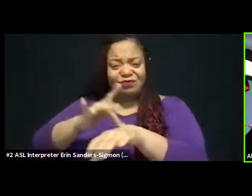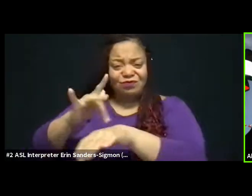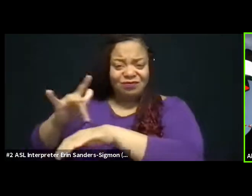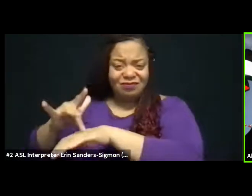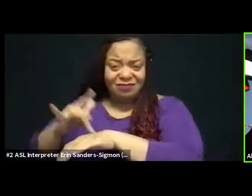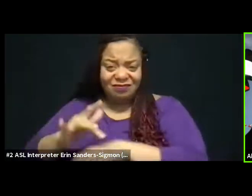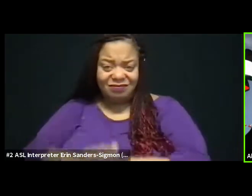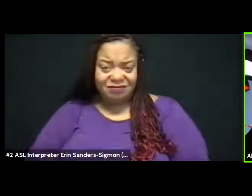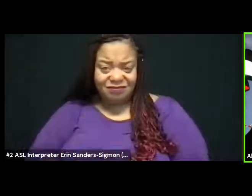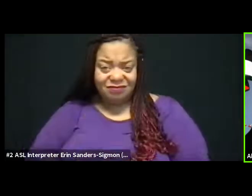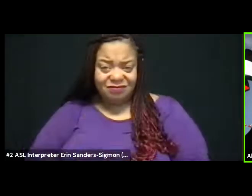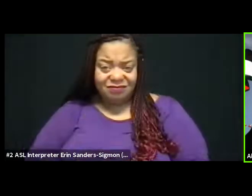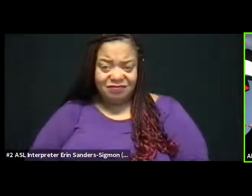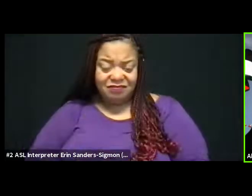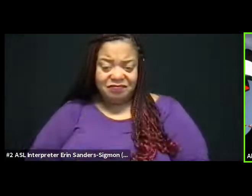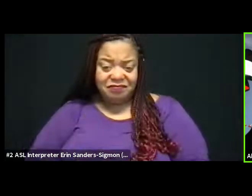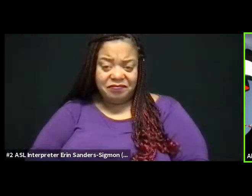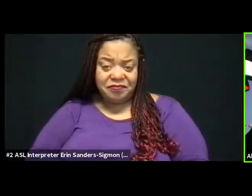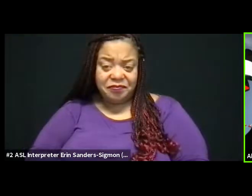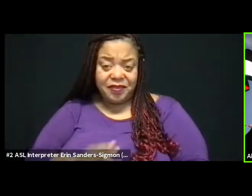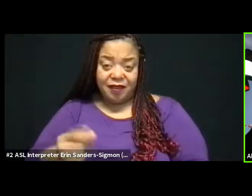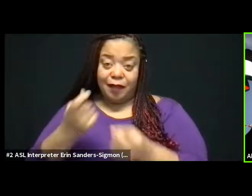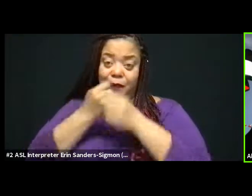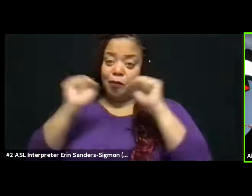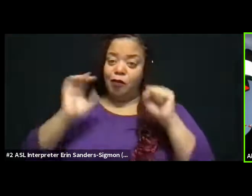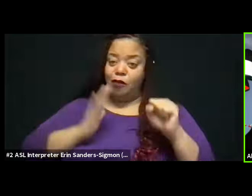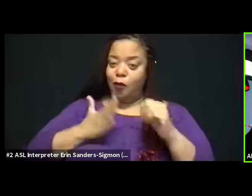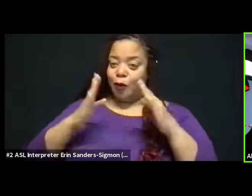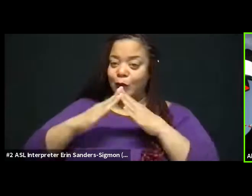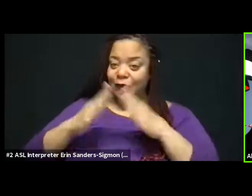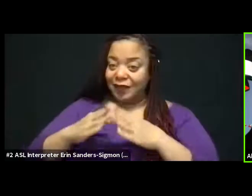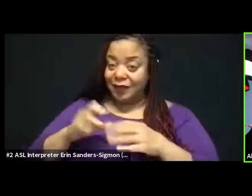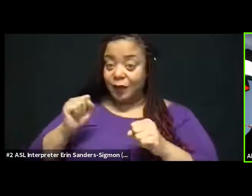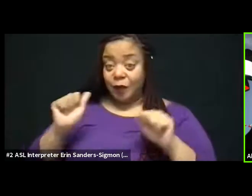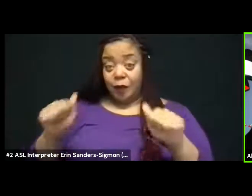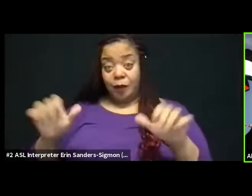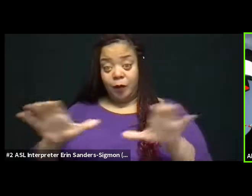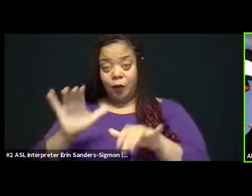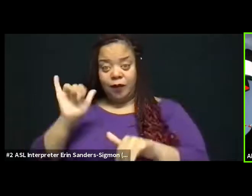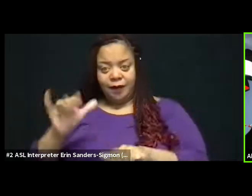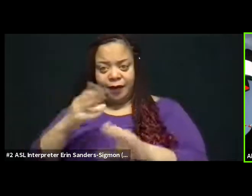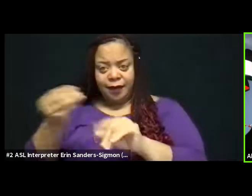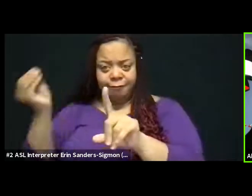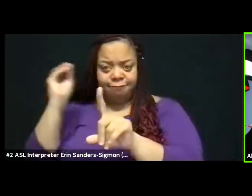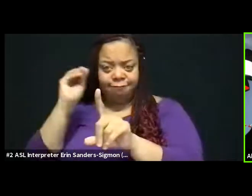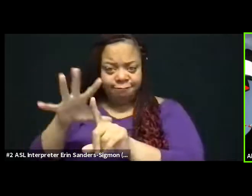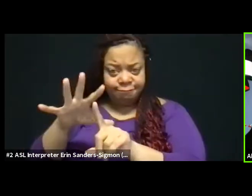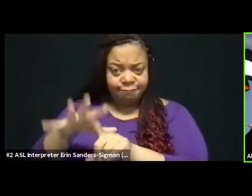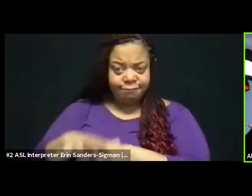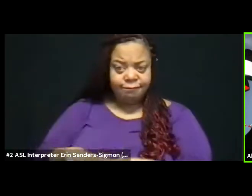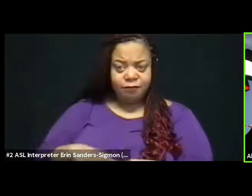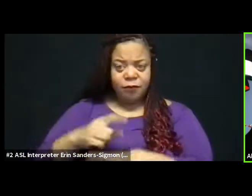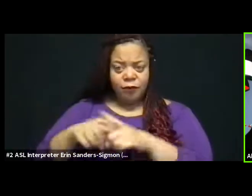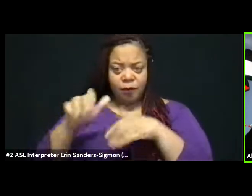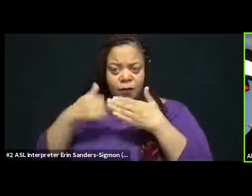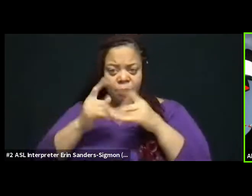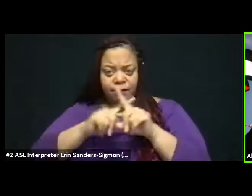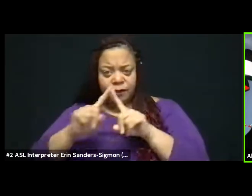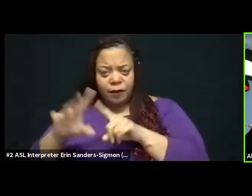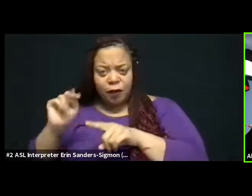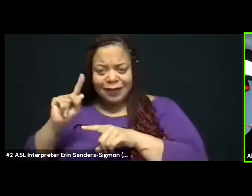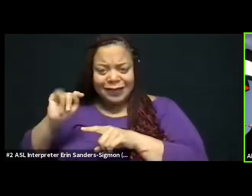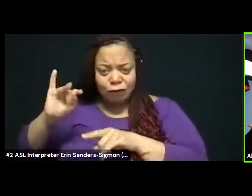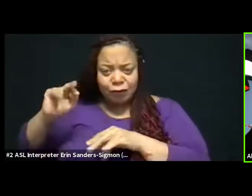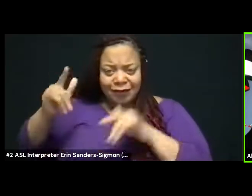able to do that, I really try to understand and shed light on the many interconnected ways that the prison